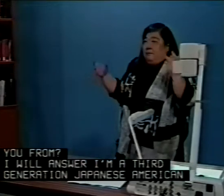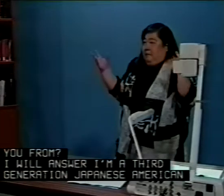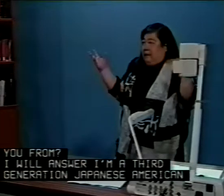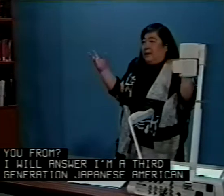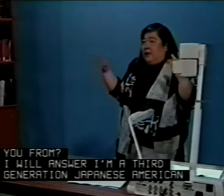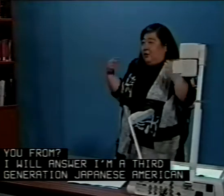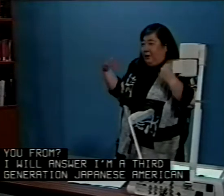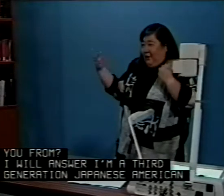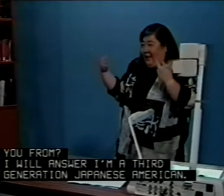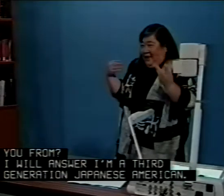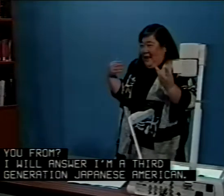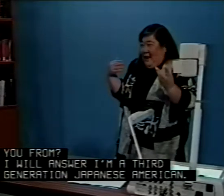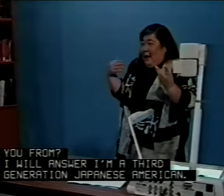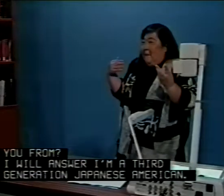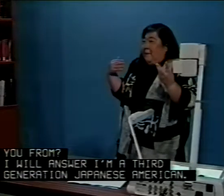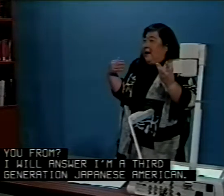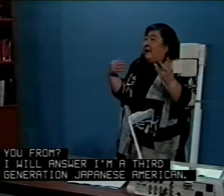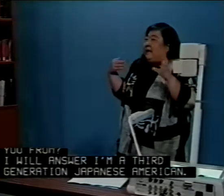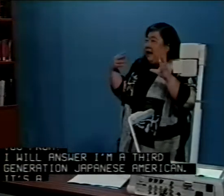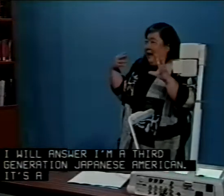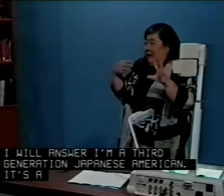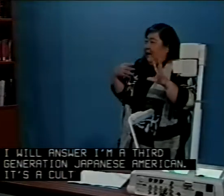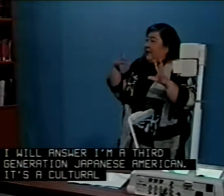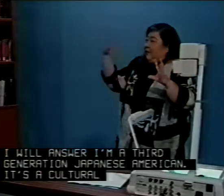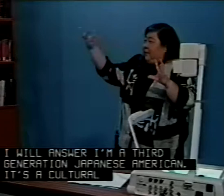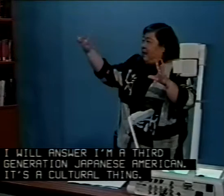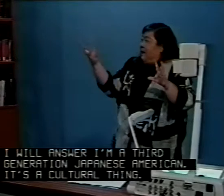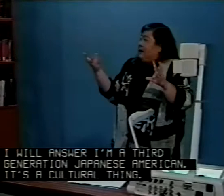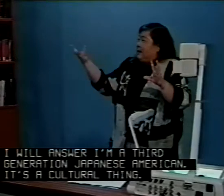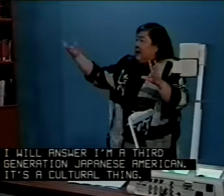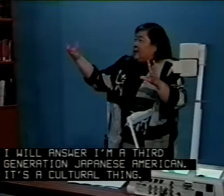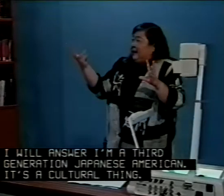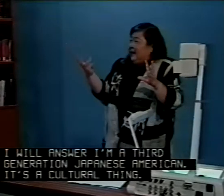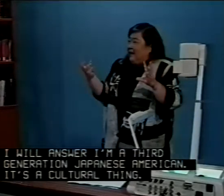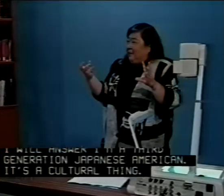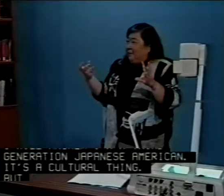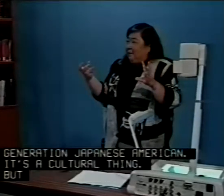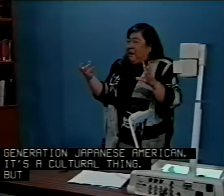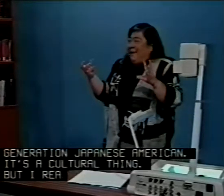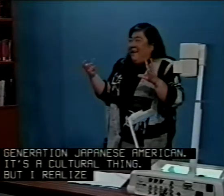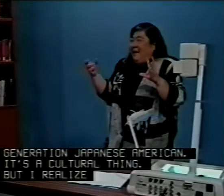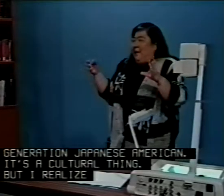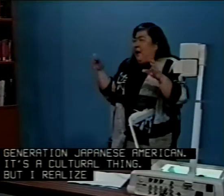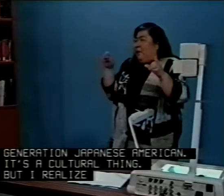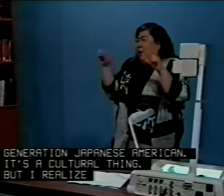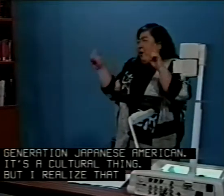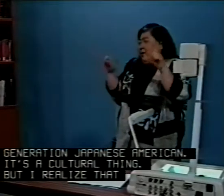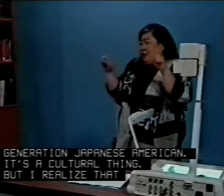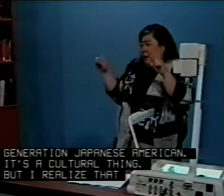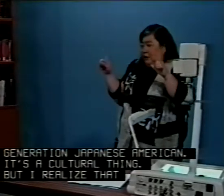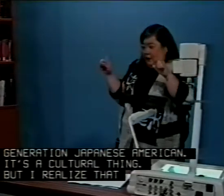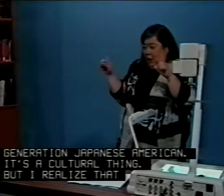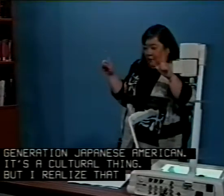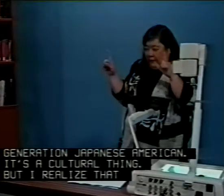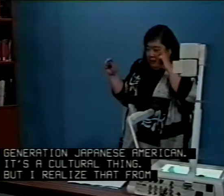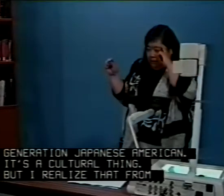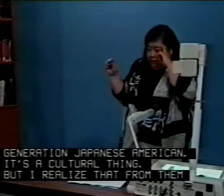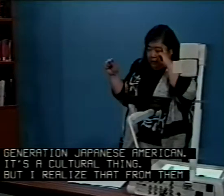It's a cultural thing. But I realize that from them, it's an expectation. The other part of this question that often gets me into